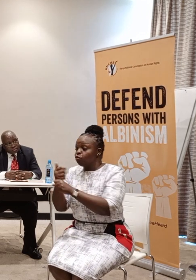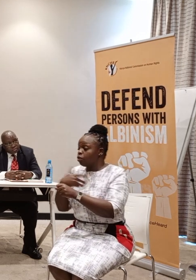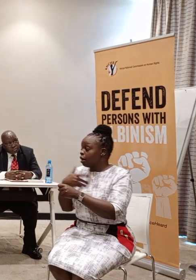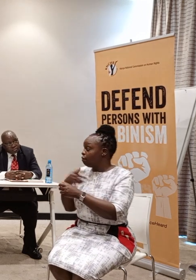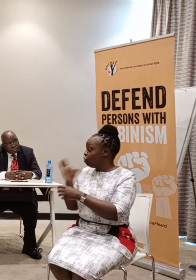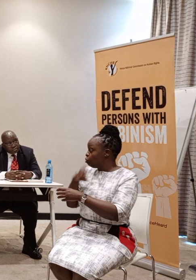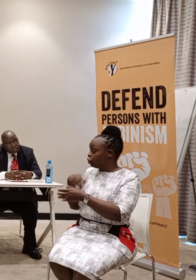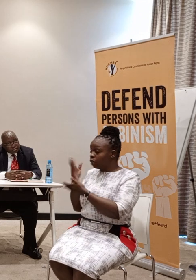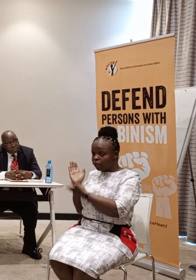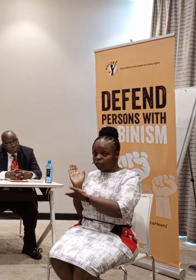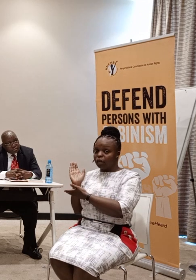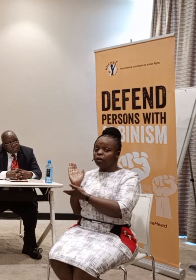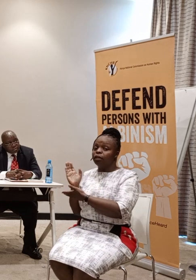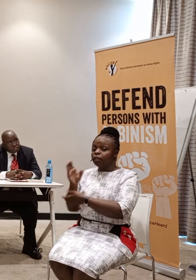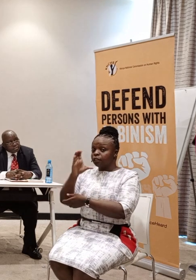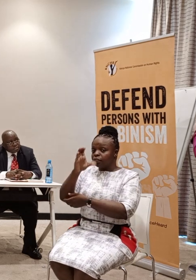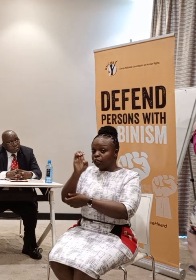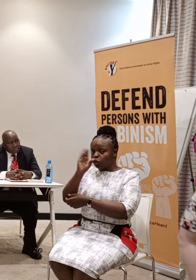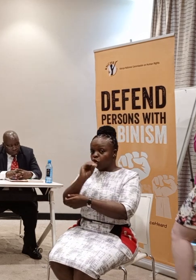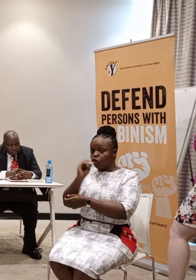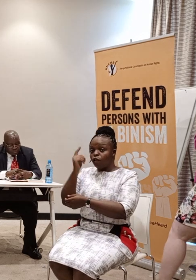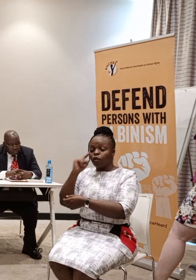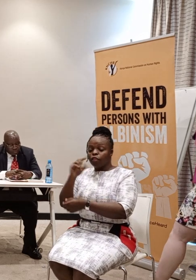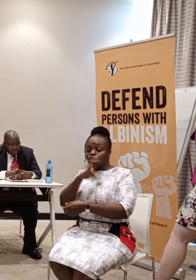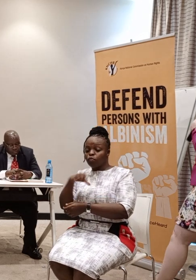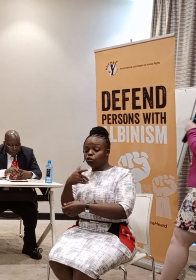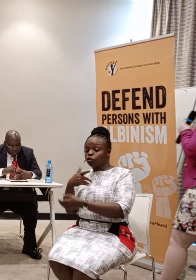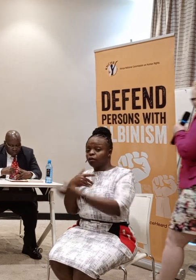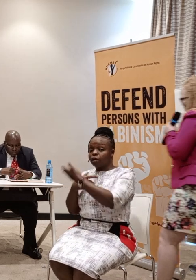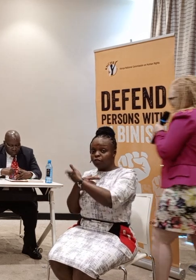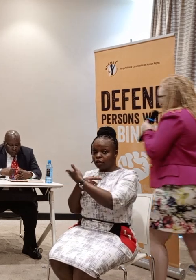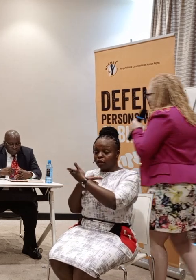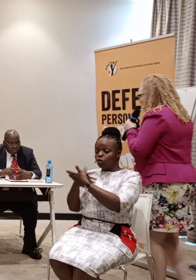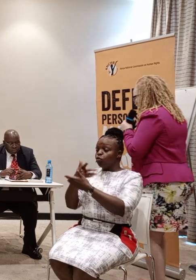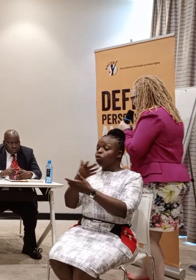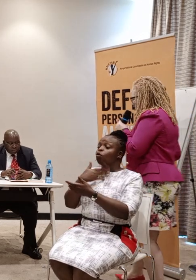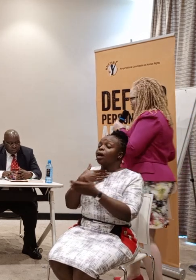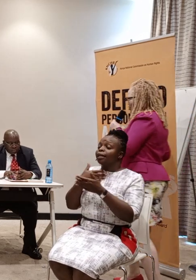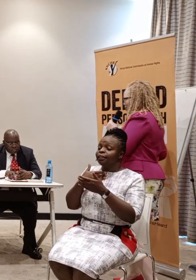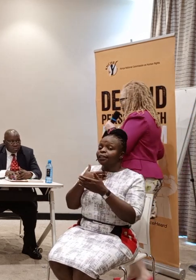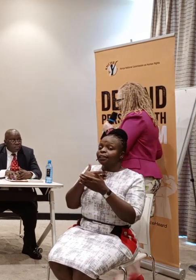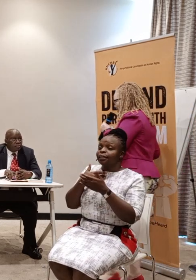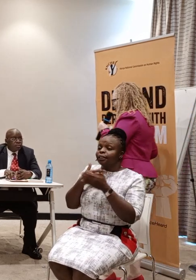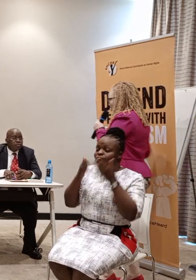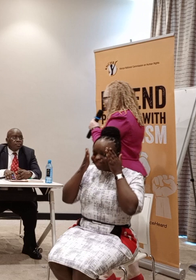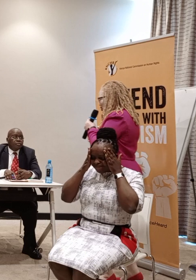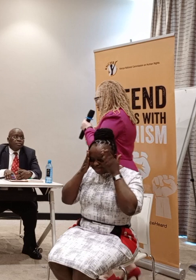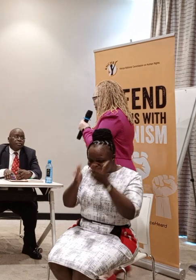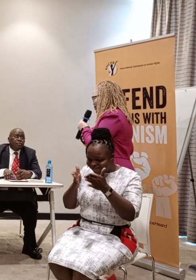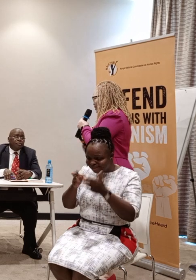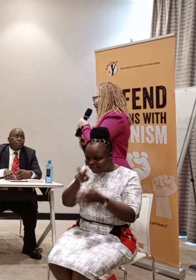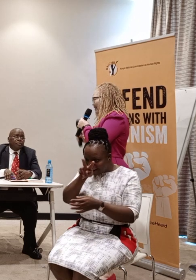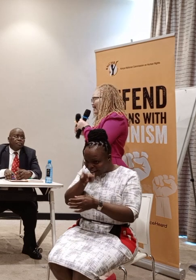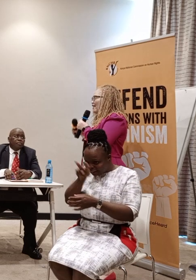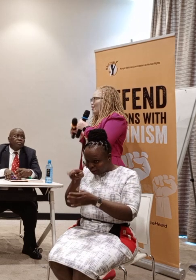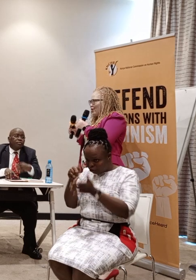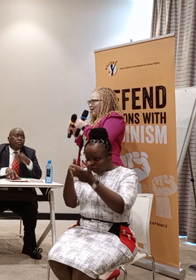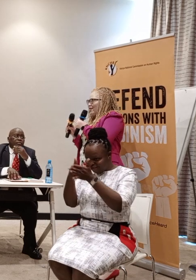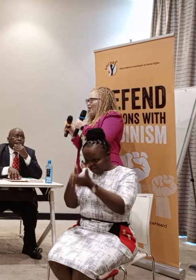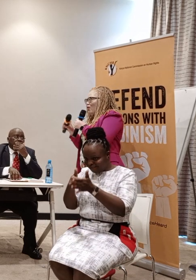here, the CEO for the commission. We need a commitment on the attitudinal barriers and what can be